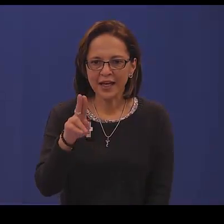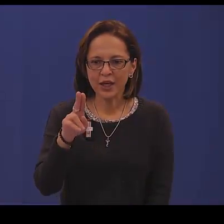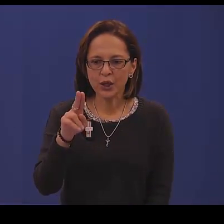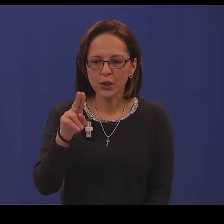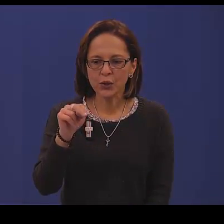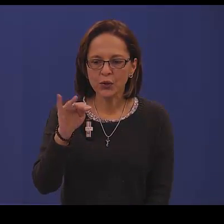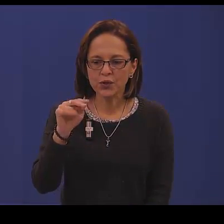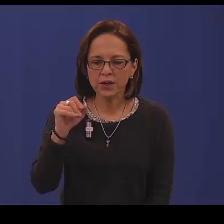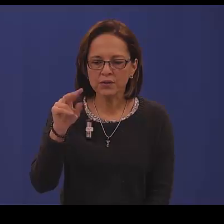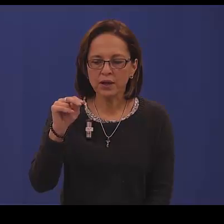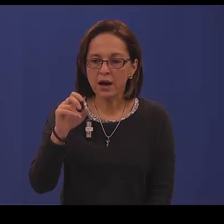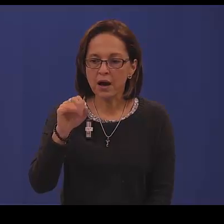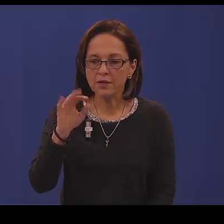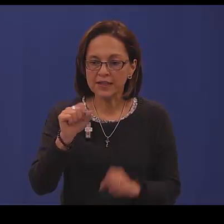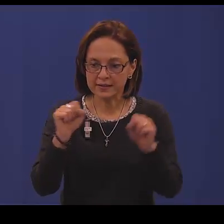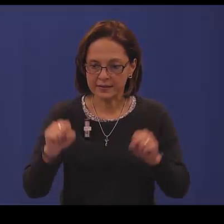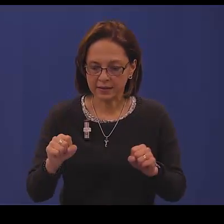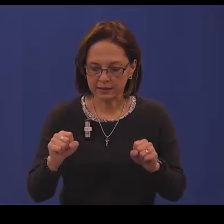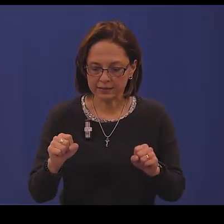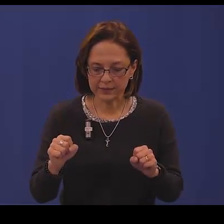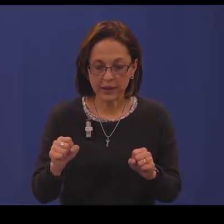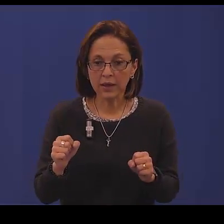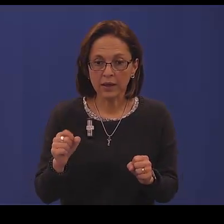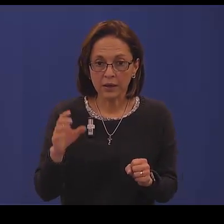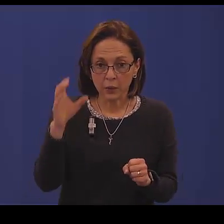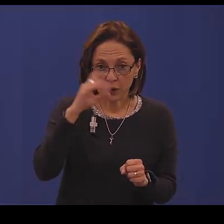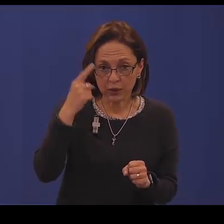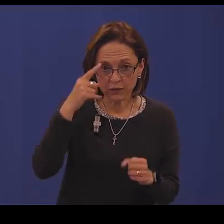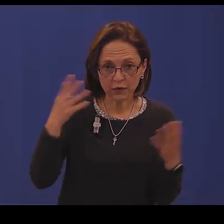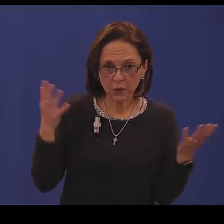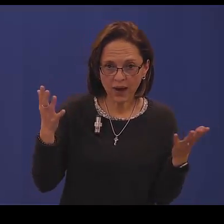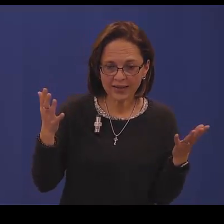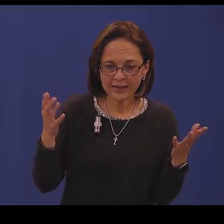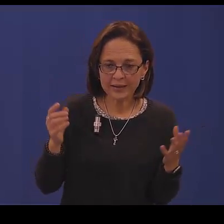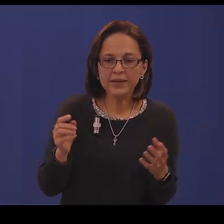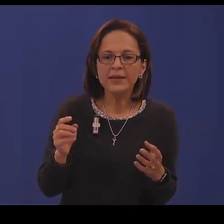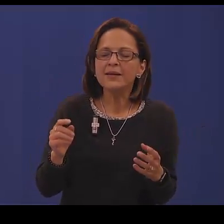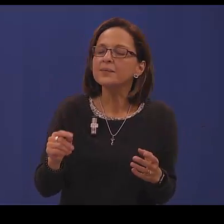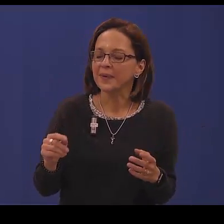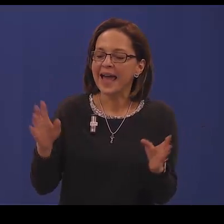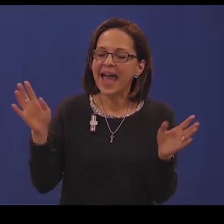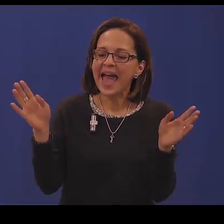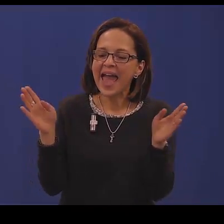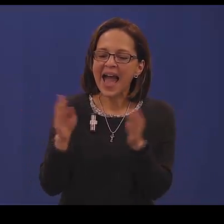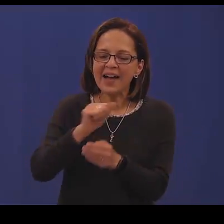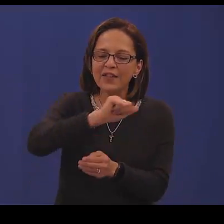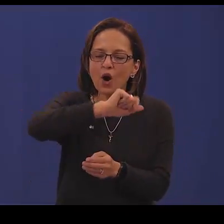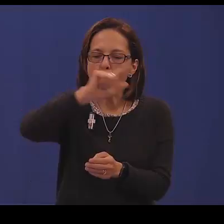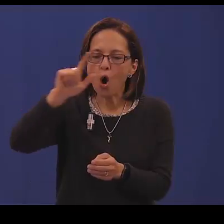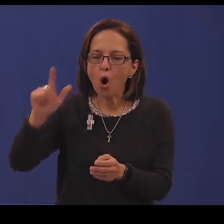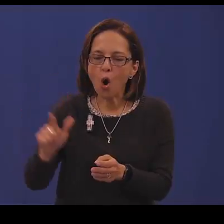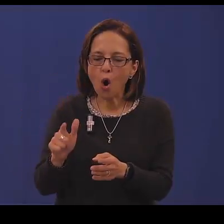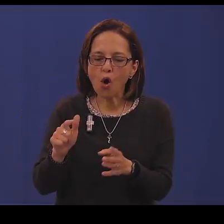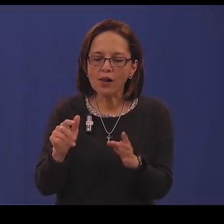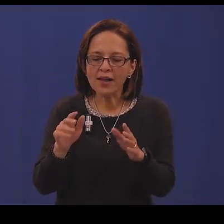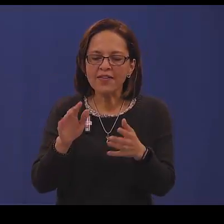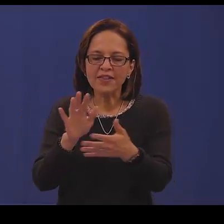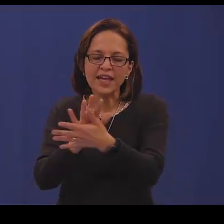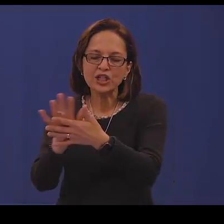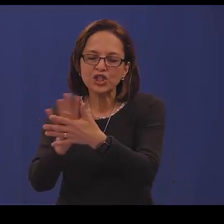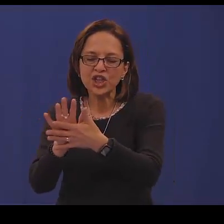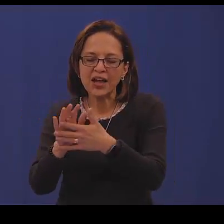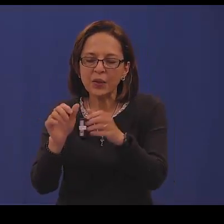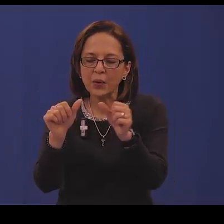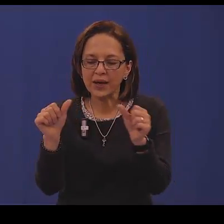Grab the union of the system. We're looking for what? Add all